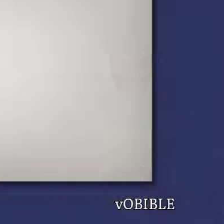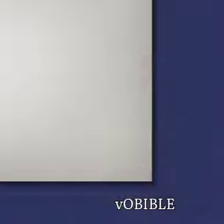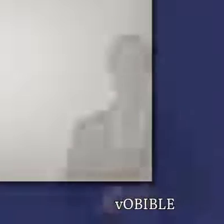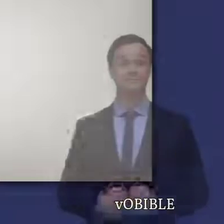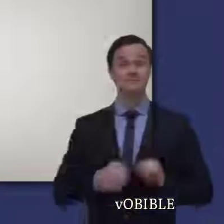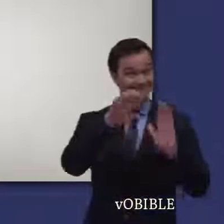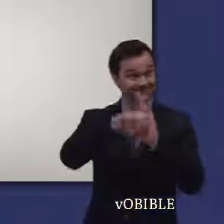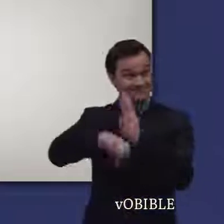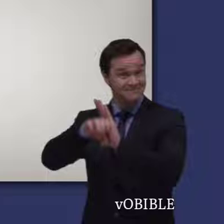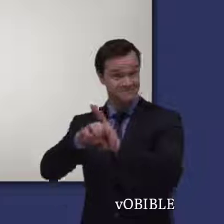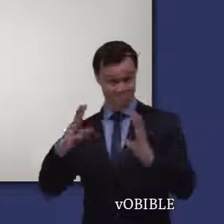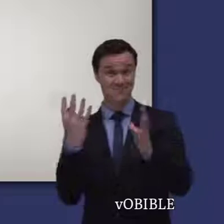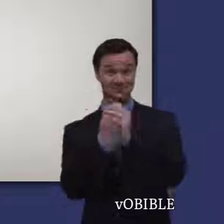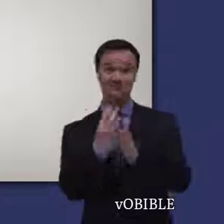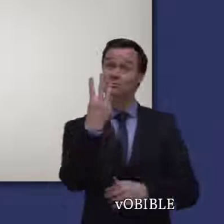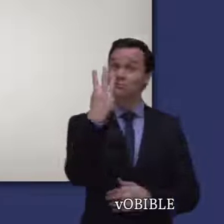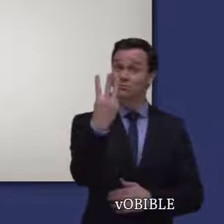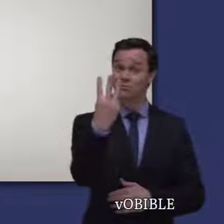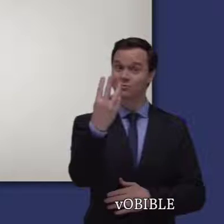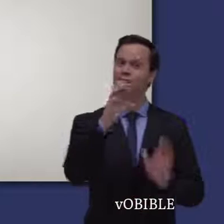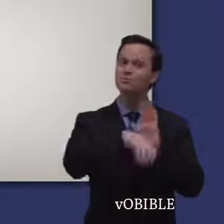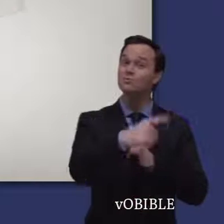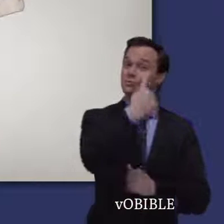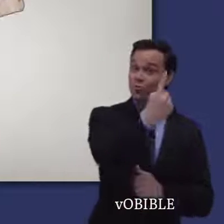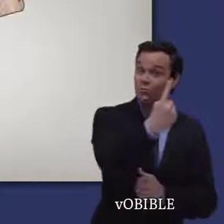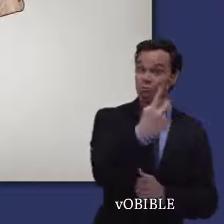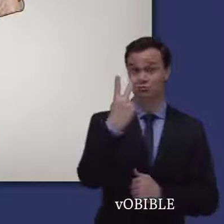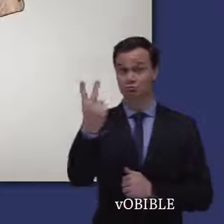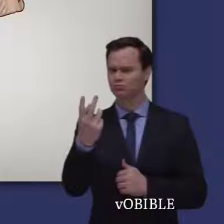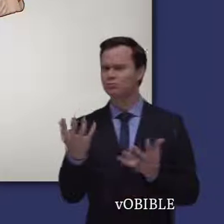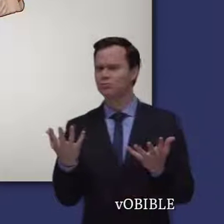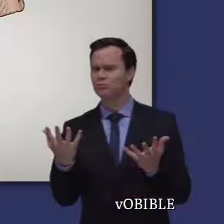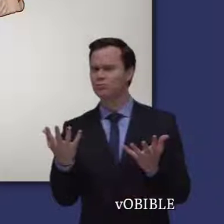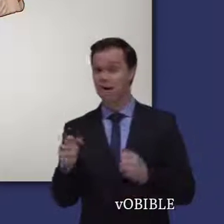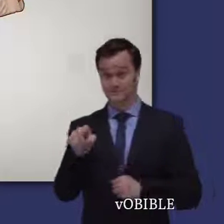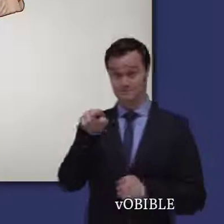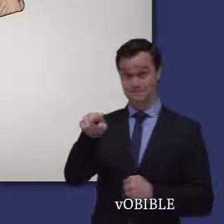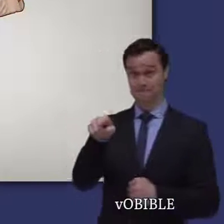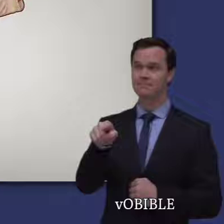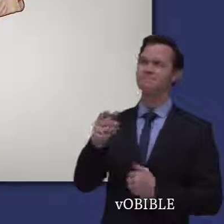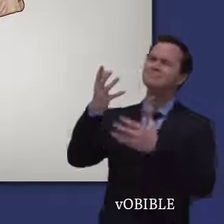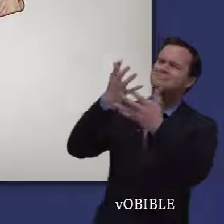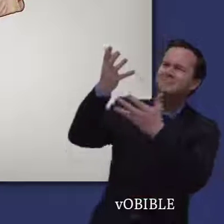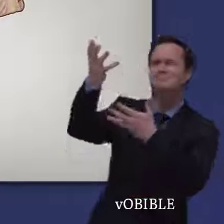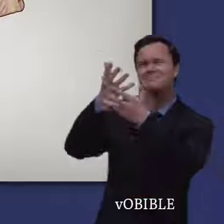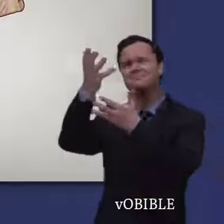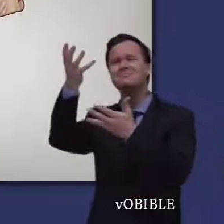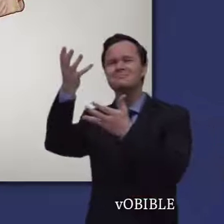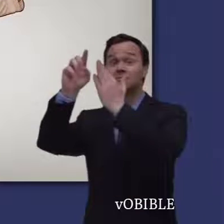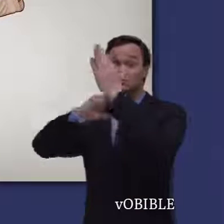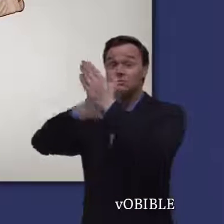The book of Habakkuk has three chapters. Chapters 1 and 2 present a dialogue between Habakkuk